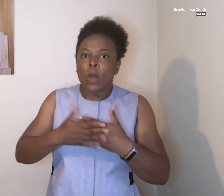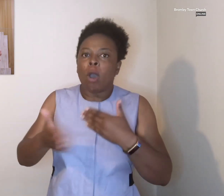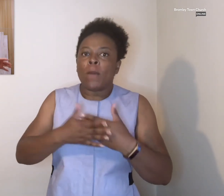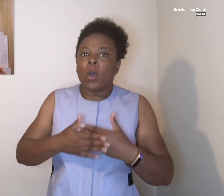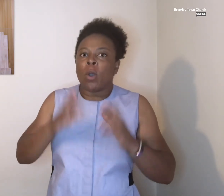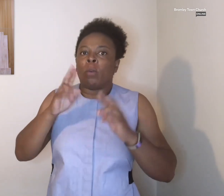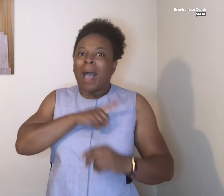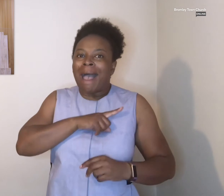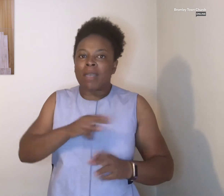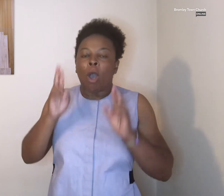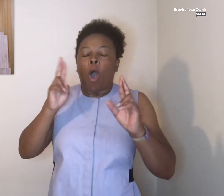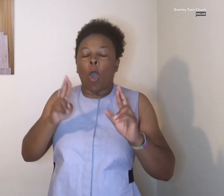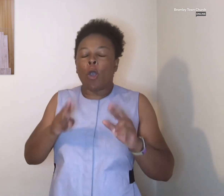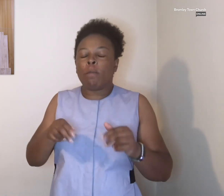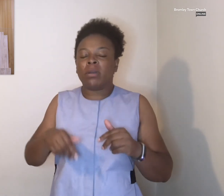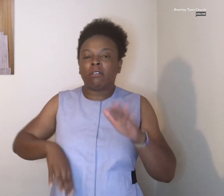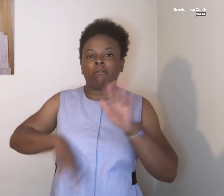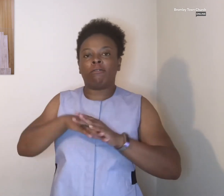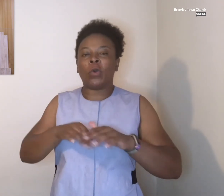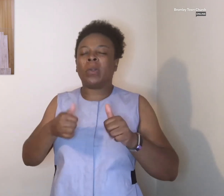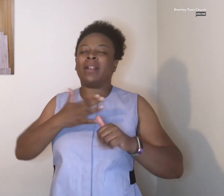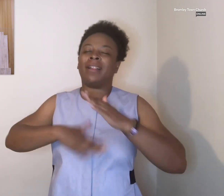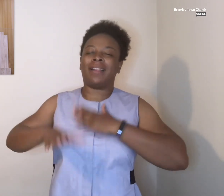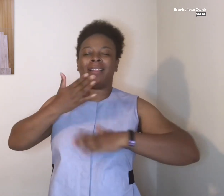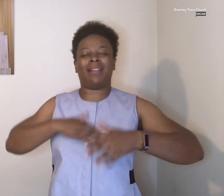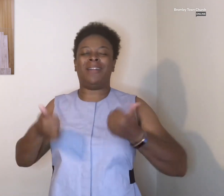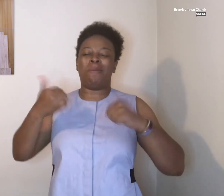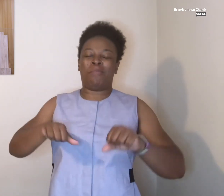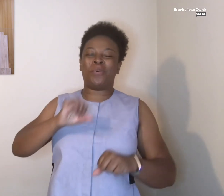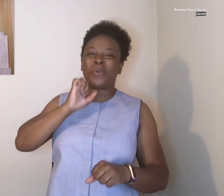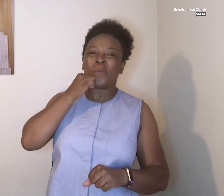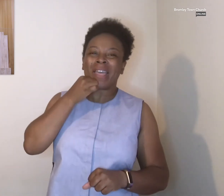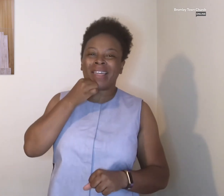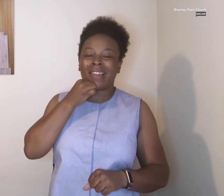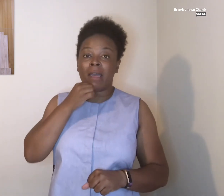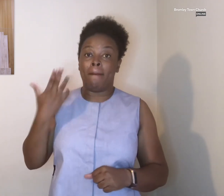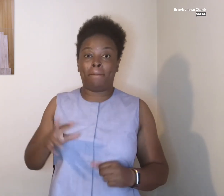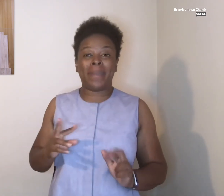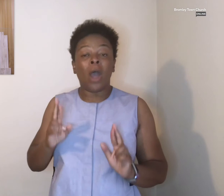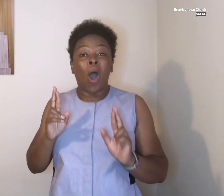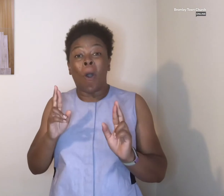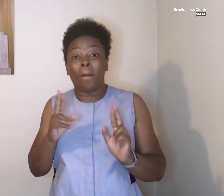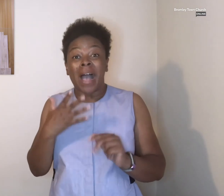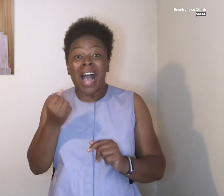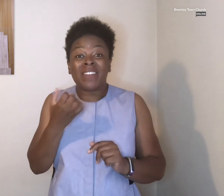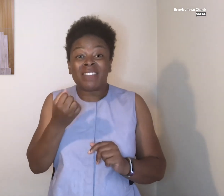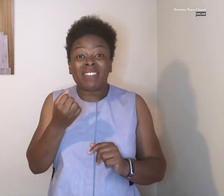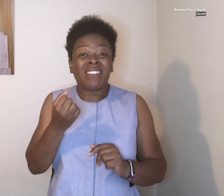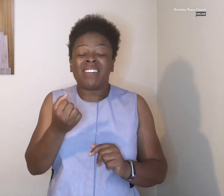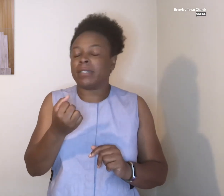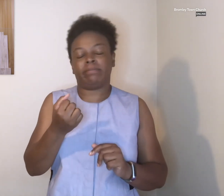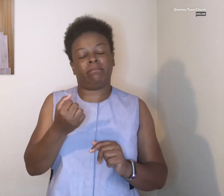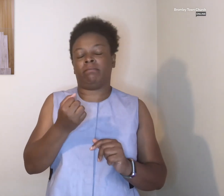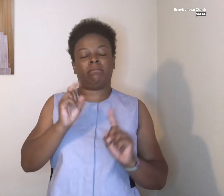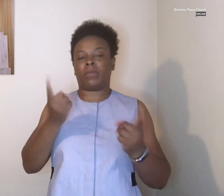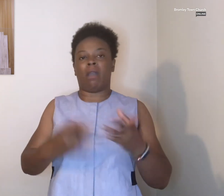soon you're going to get what you actually were looking for, the payout that you were hoping for, but it doesn't deliver. Instead